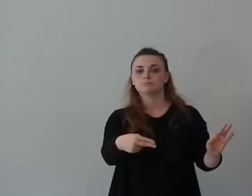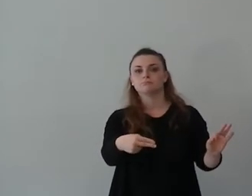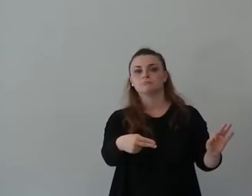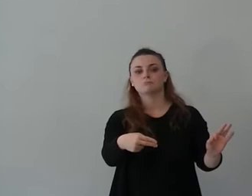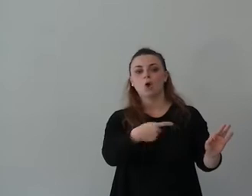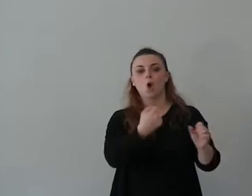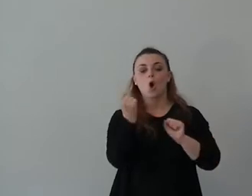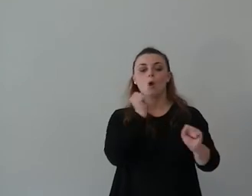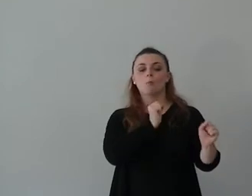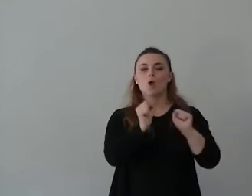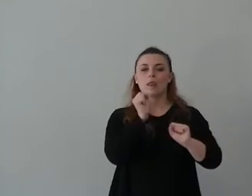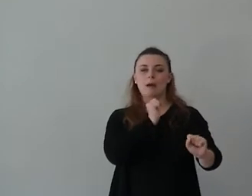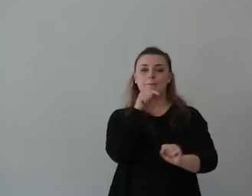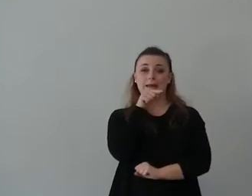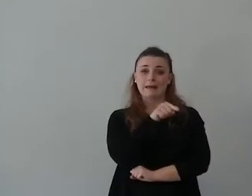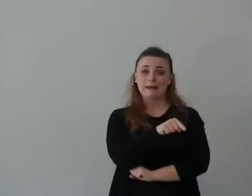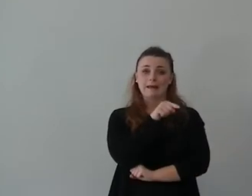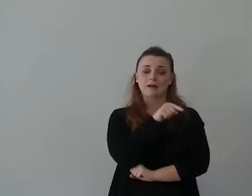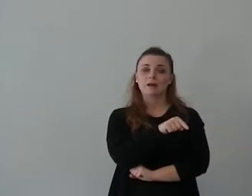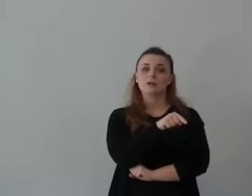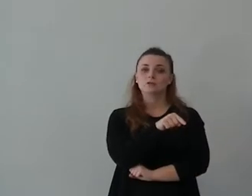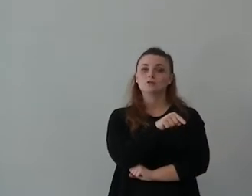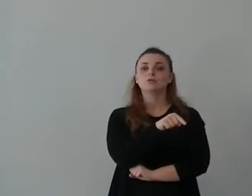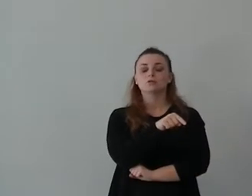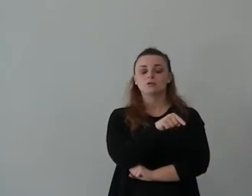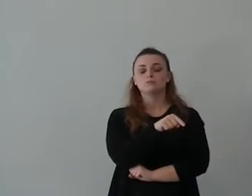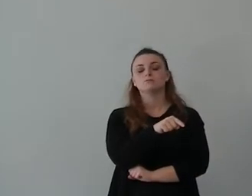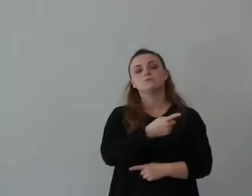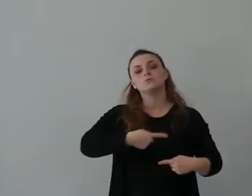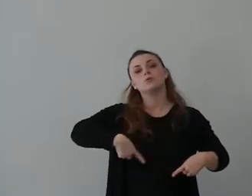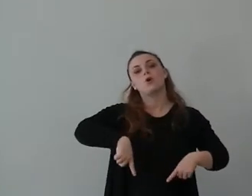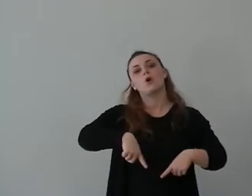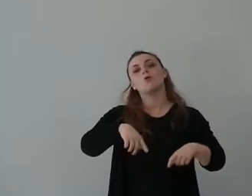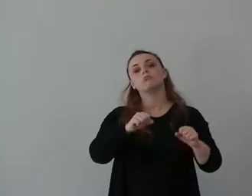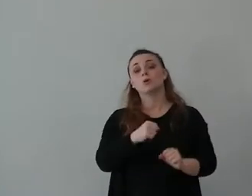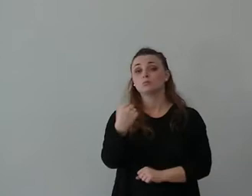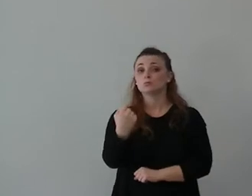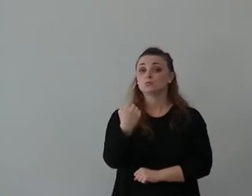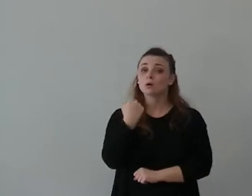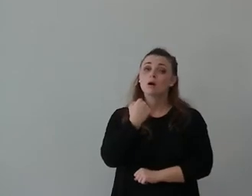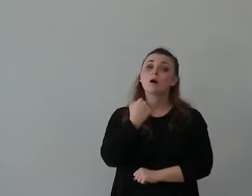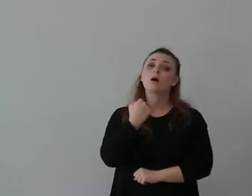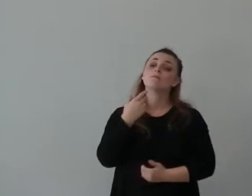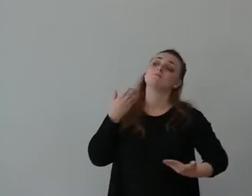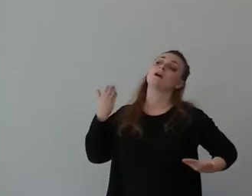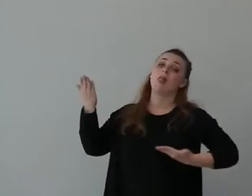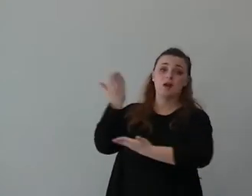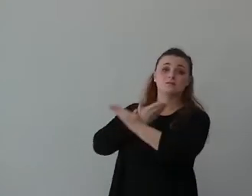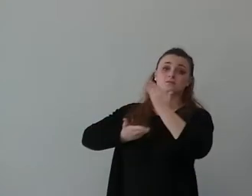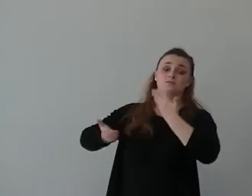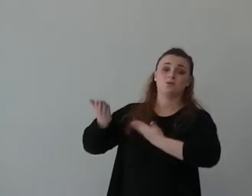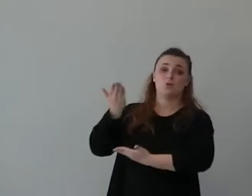noi possiamo avere una relazione con il Signore. When you have that faith, you can repent with your